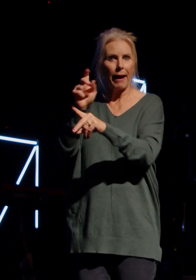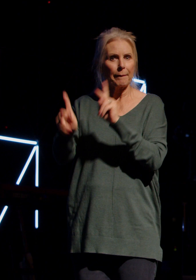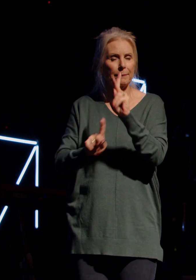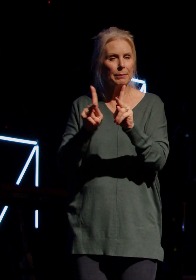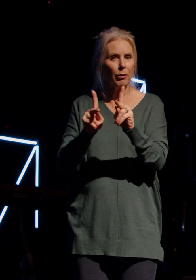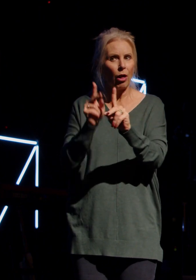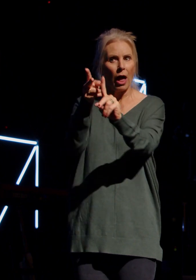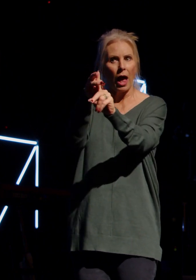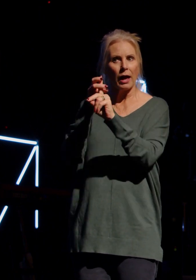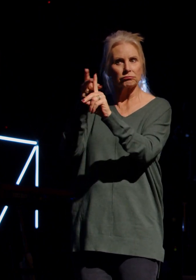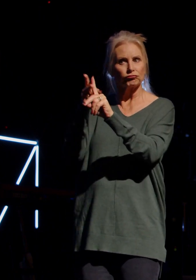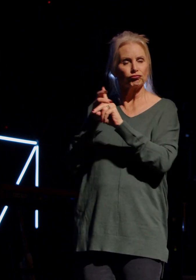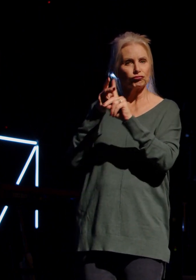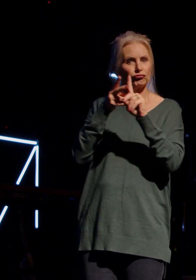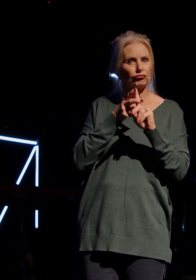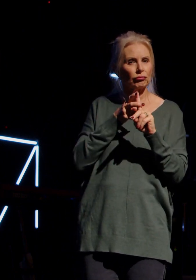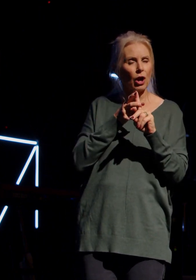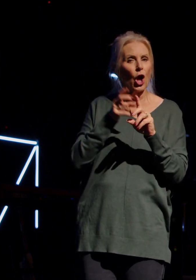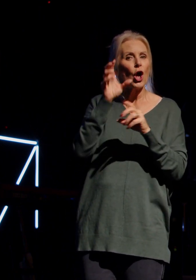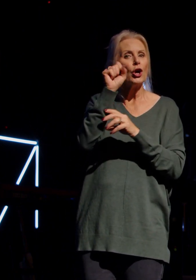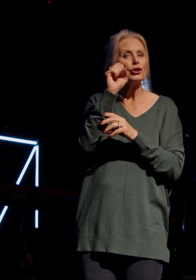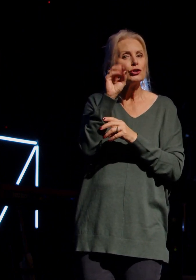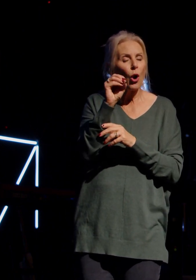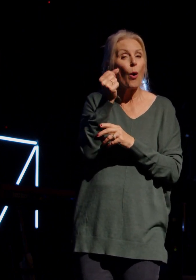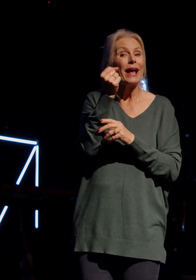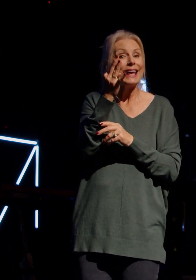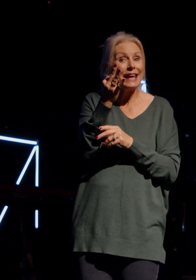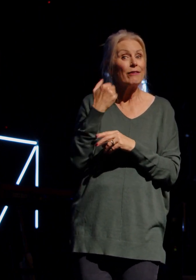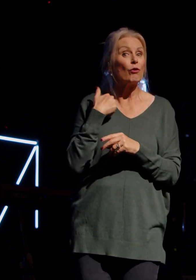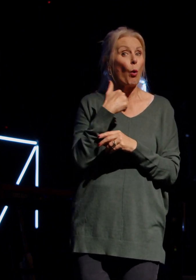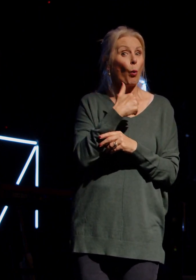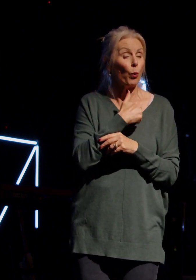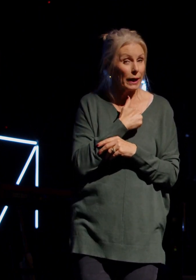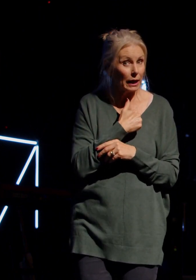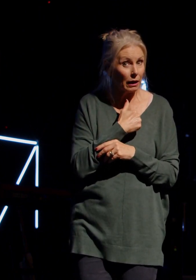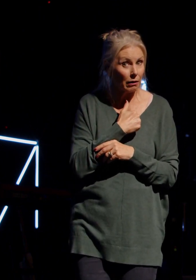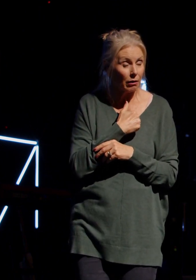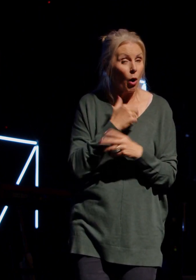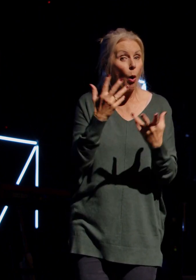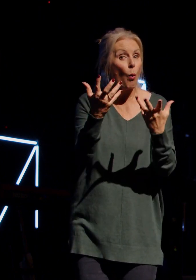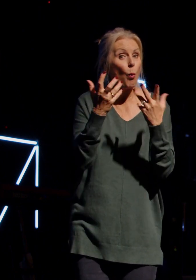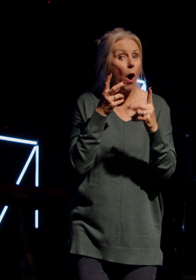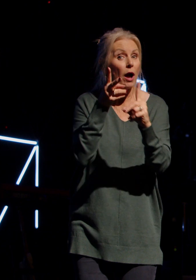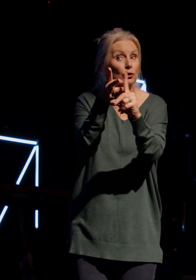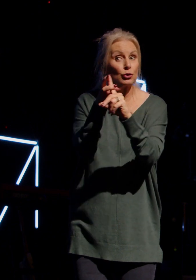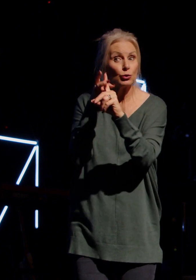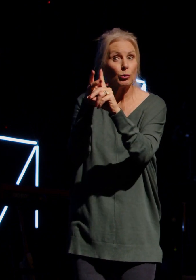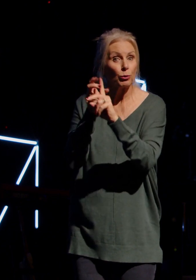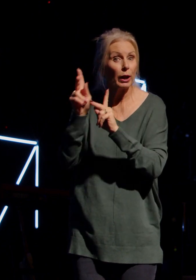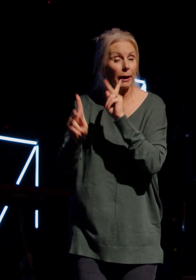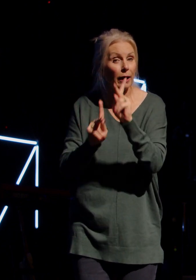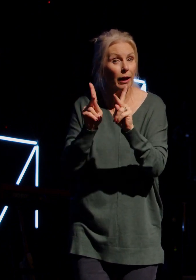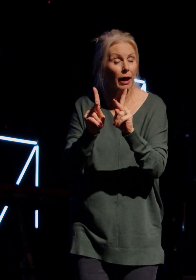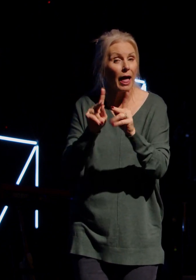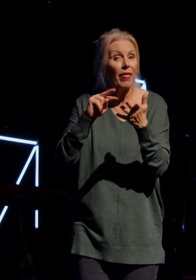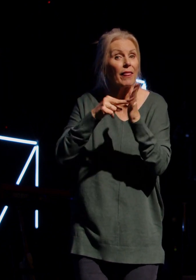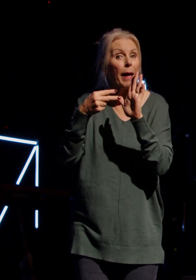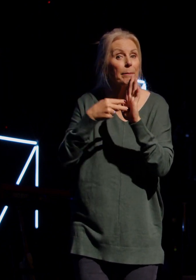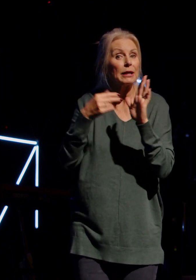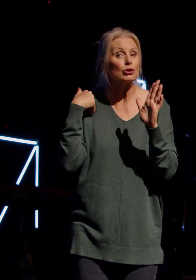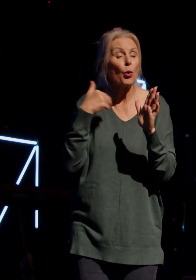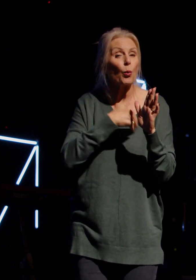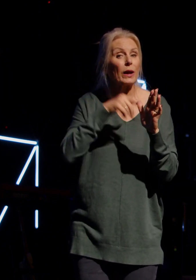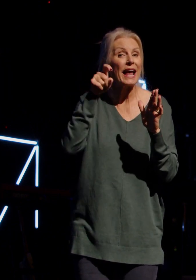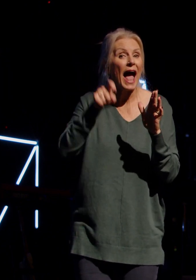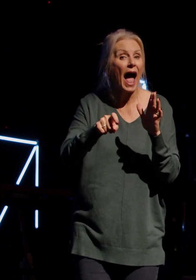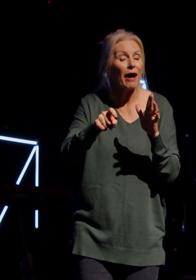we're going to bring people to Jesus, we actually have to be around people who don't know Jesus. Right,